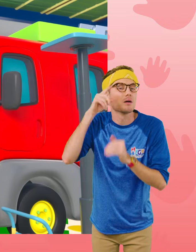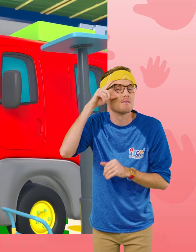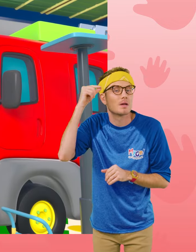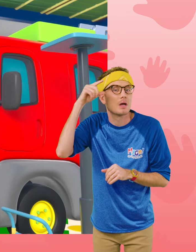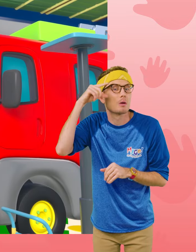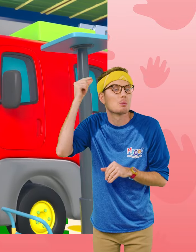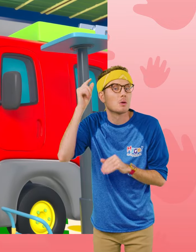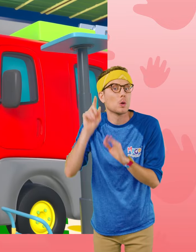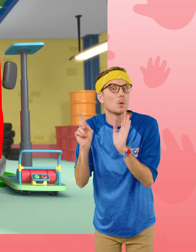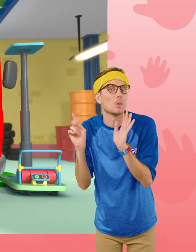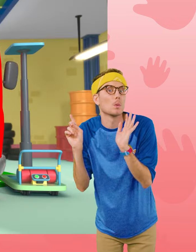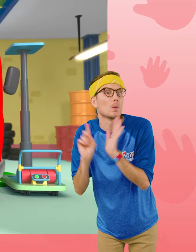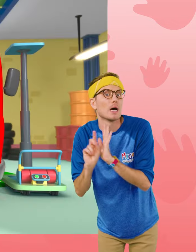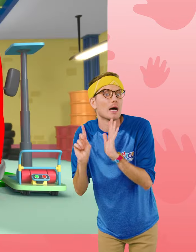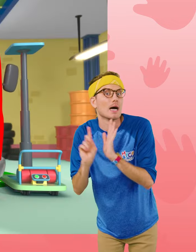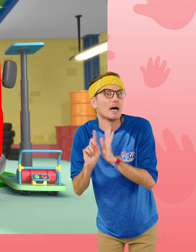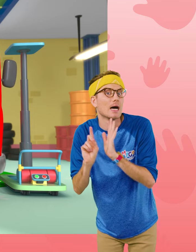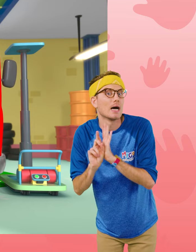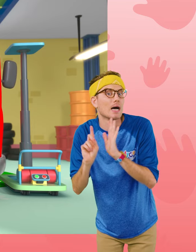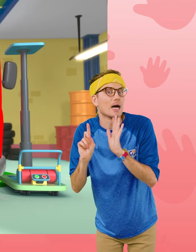Give it a go, Fiona.